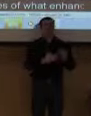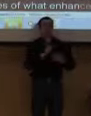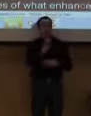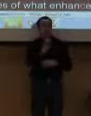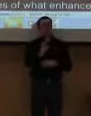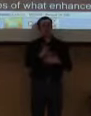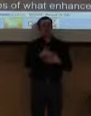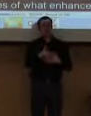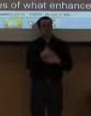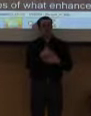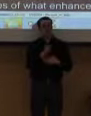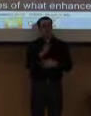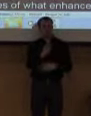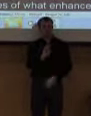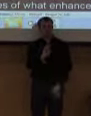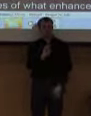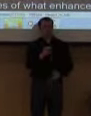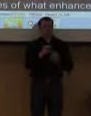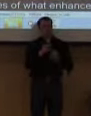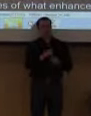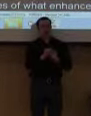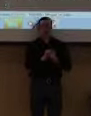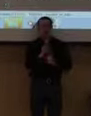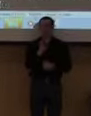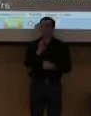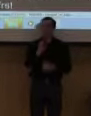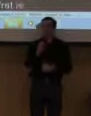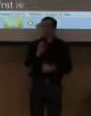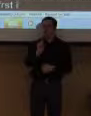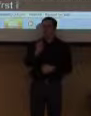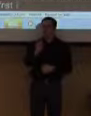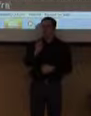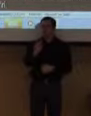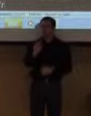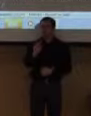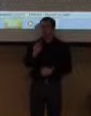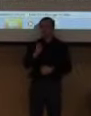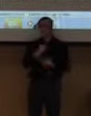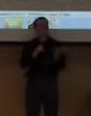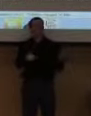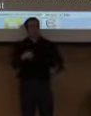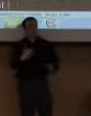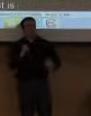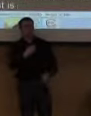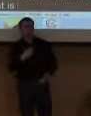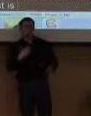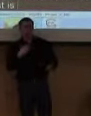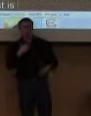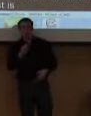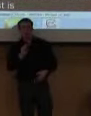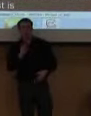document sharing feature, which is associated with Google Drive. So some of you might be asking, well, what's Google